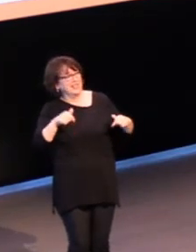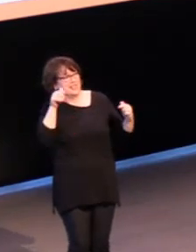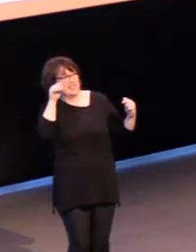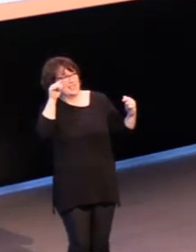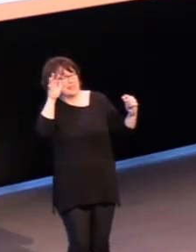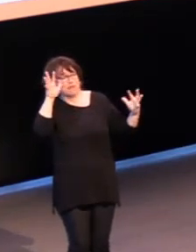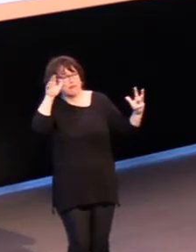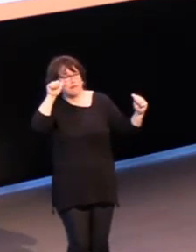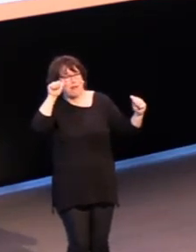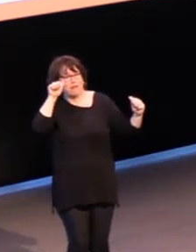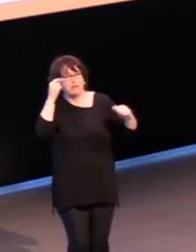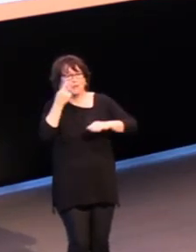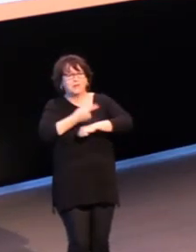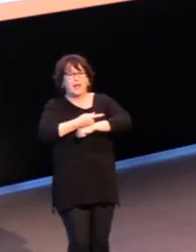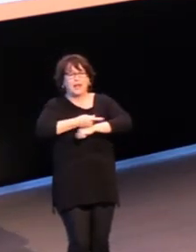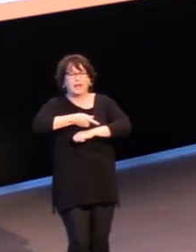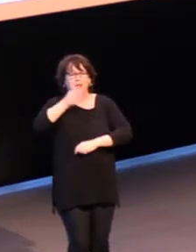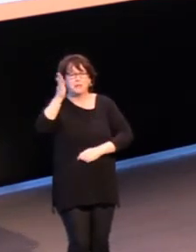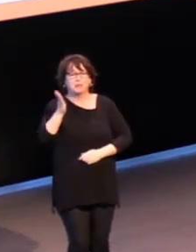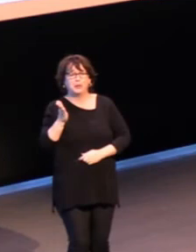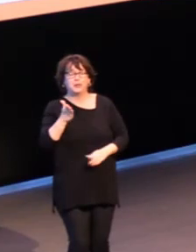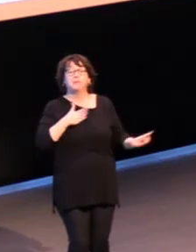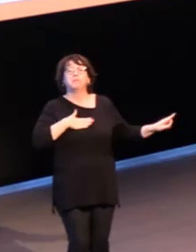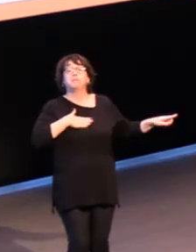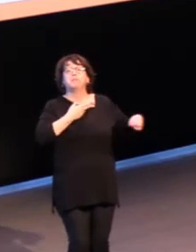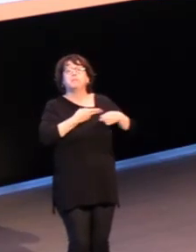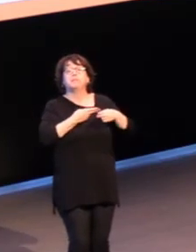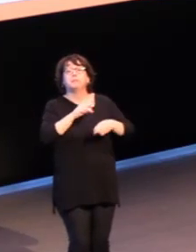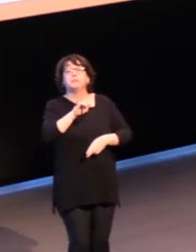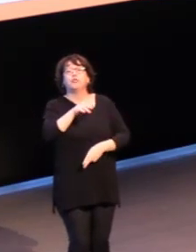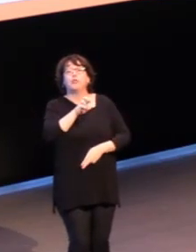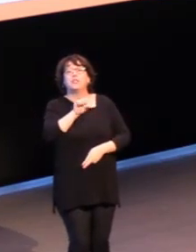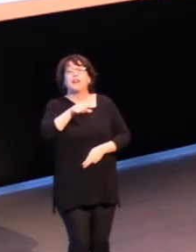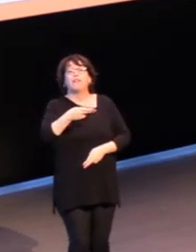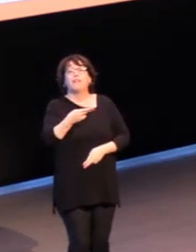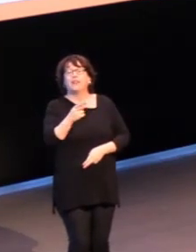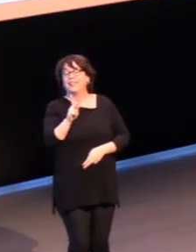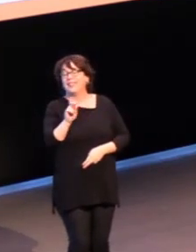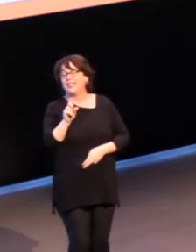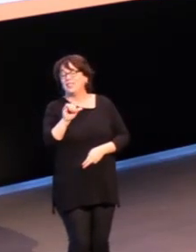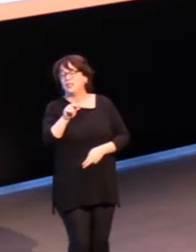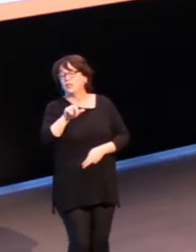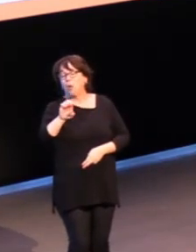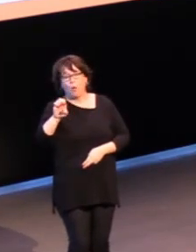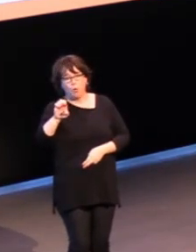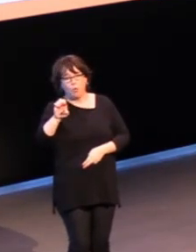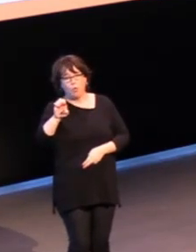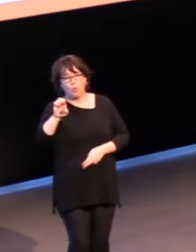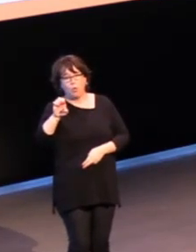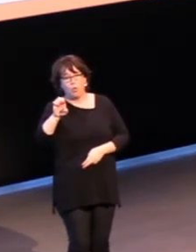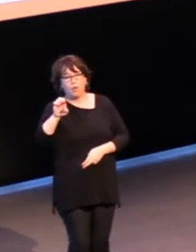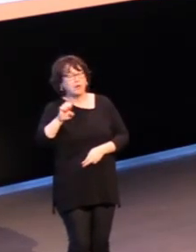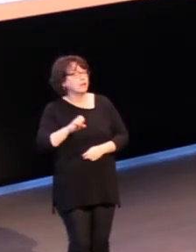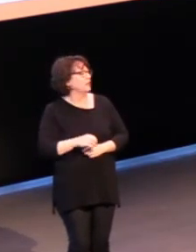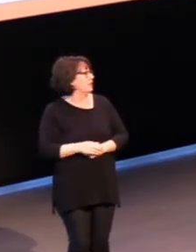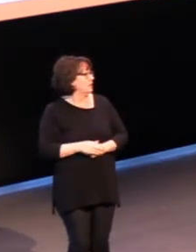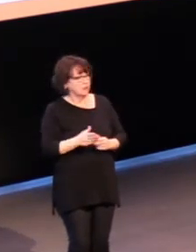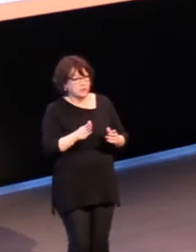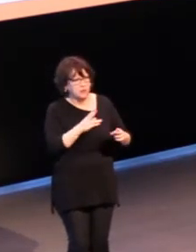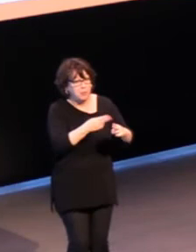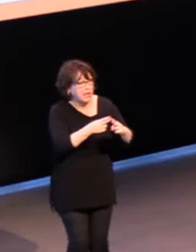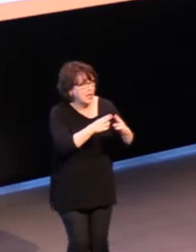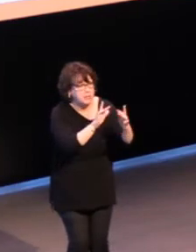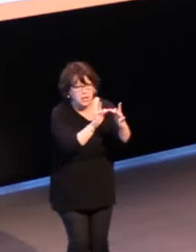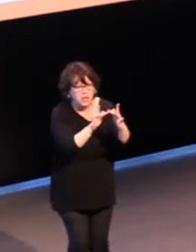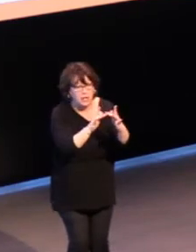speakers. My name is Joseph Quisol, first name Joseph, last name Quisol. You can find me on the internet everywhere by